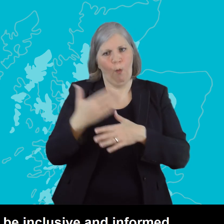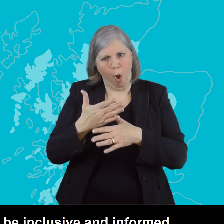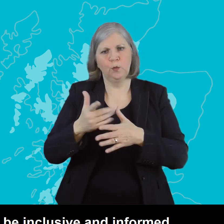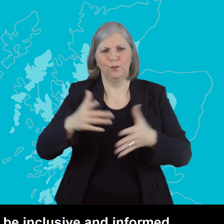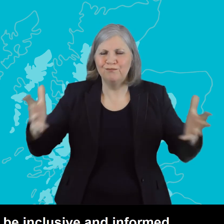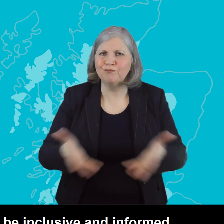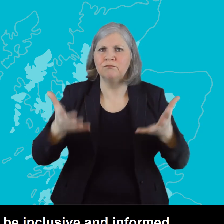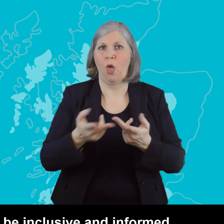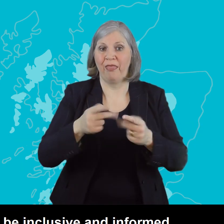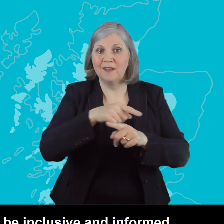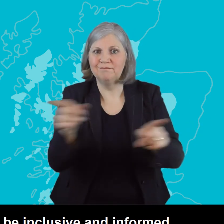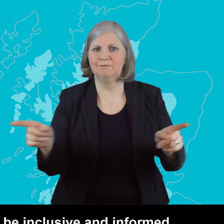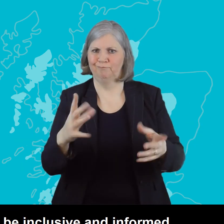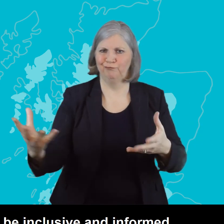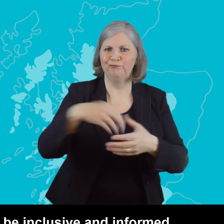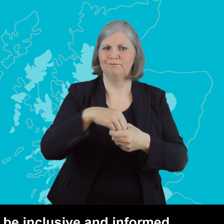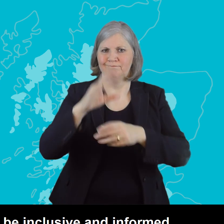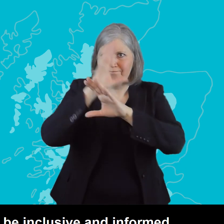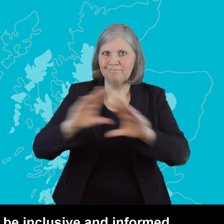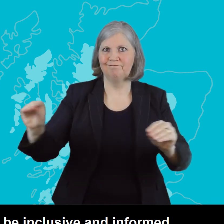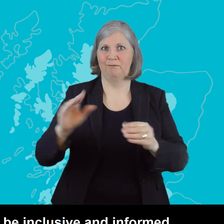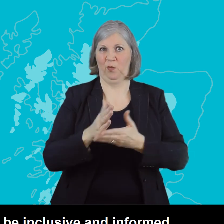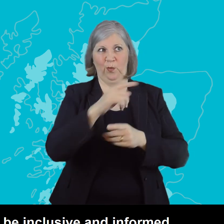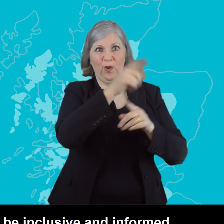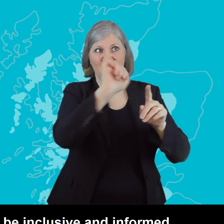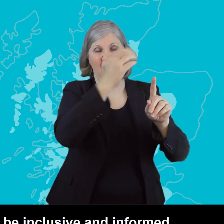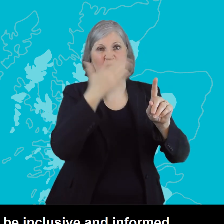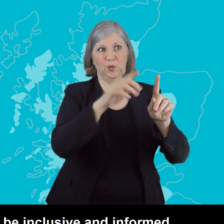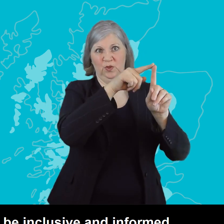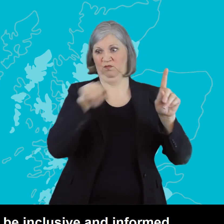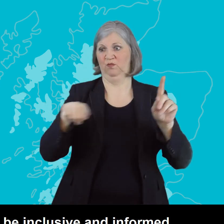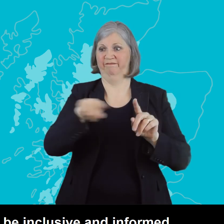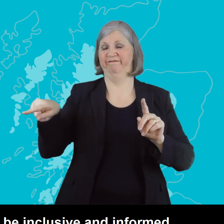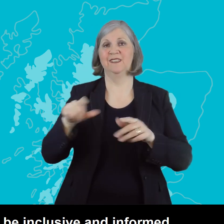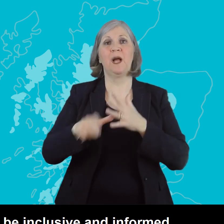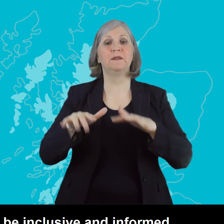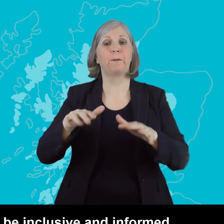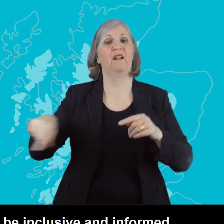and we work to encourage others to be inclusive and informed in their attitude towards disabled people.